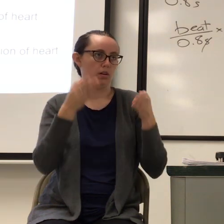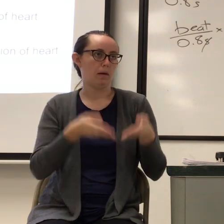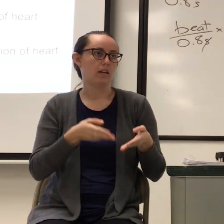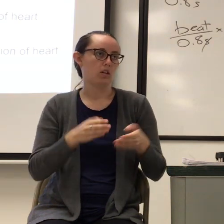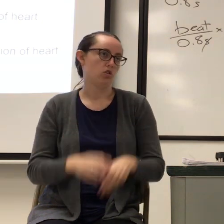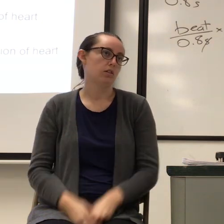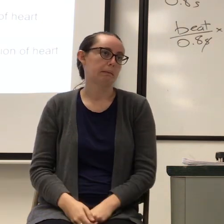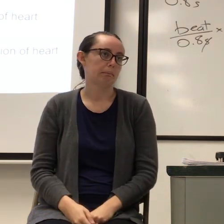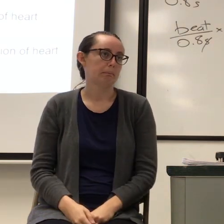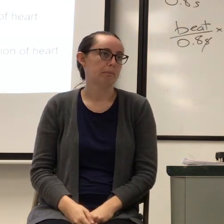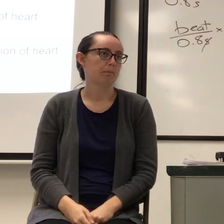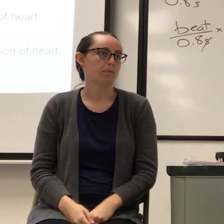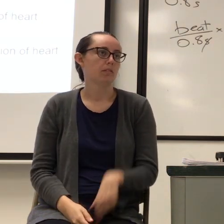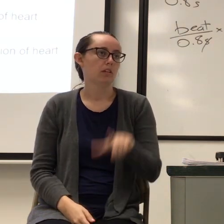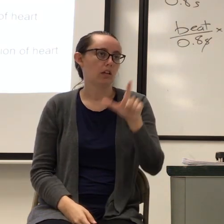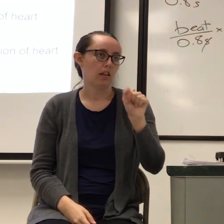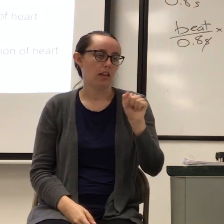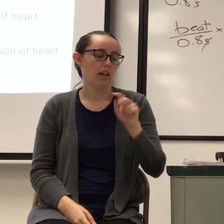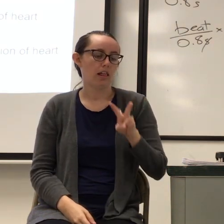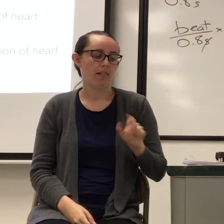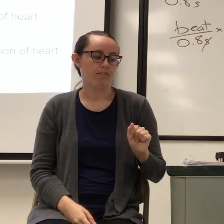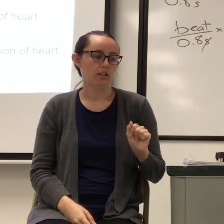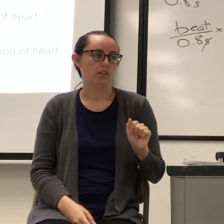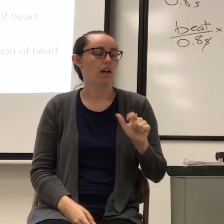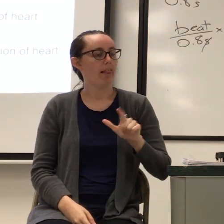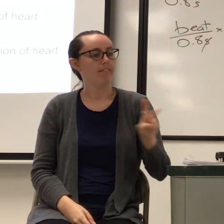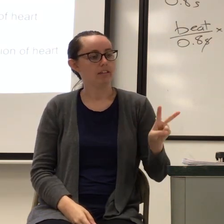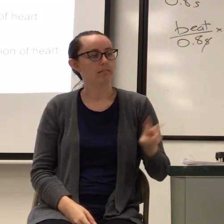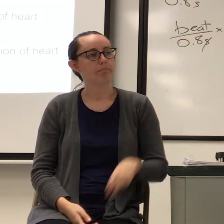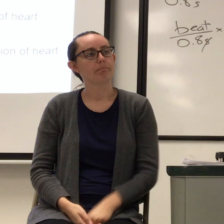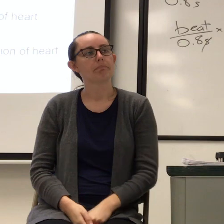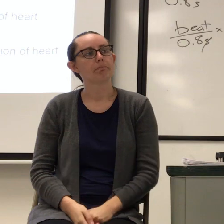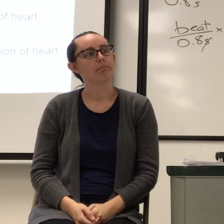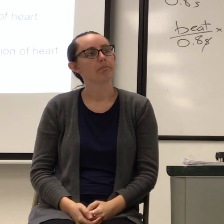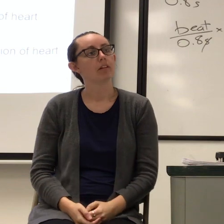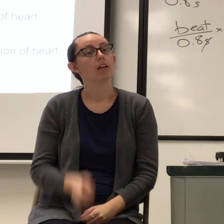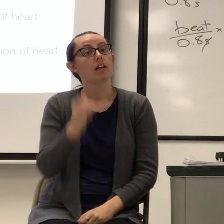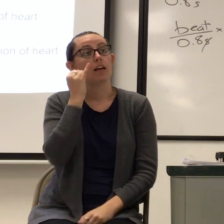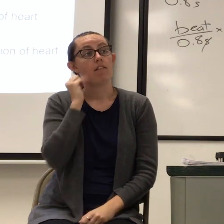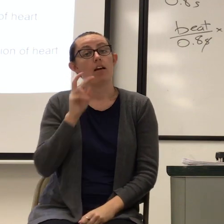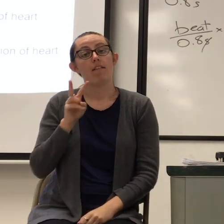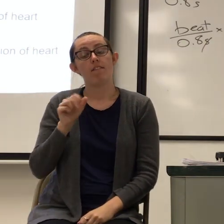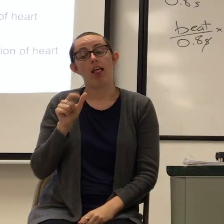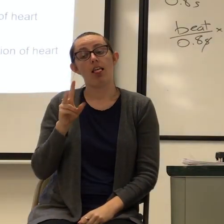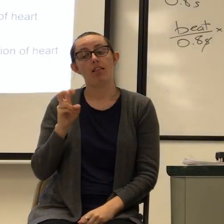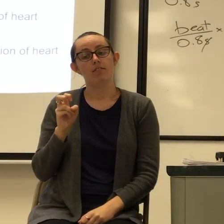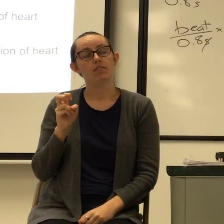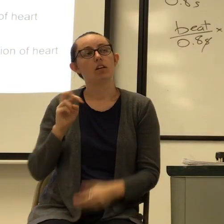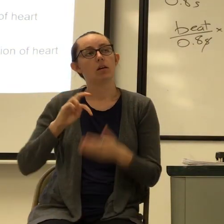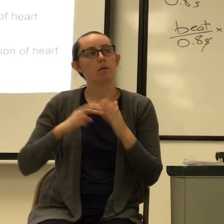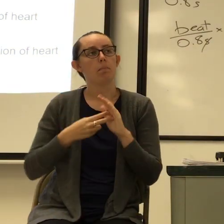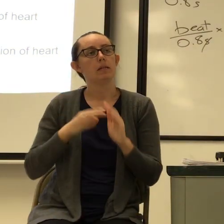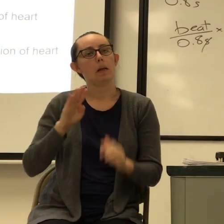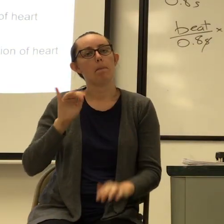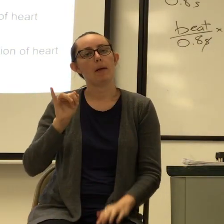to. LA, LV. If it's valves, it's the bicuspid